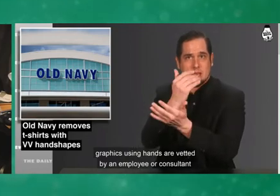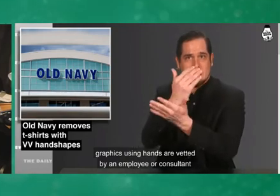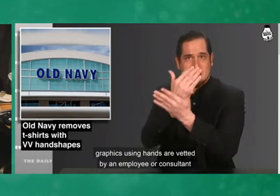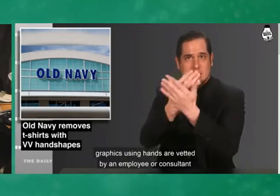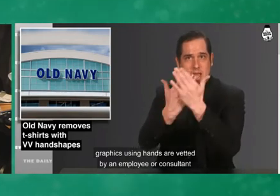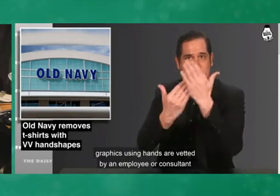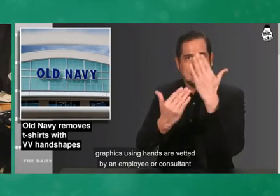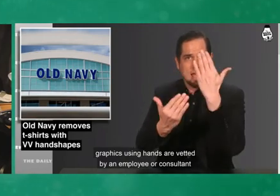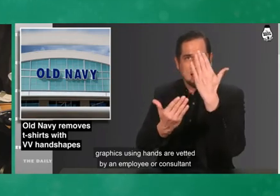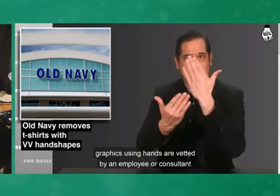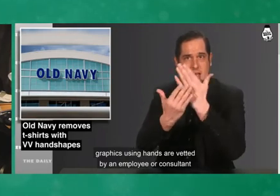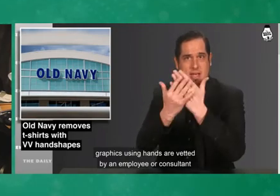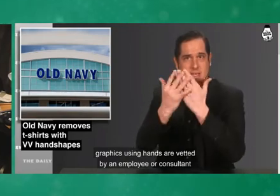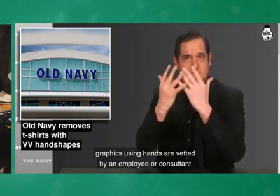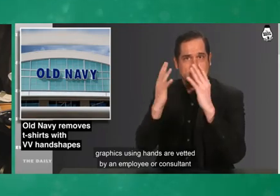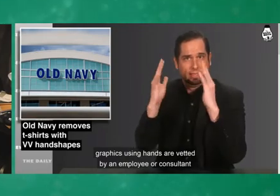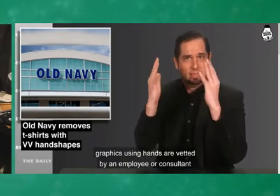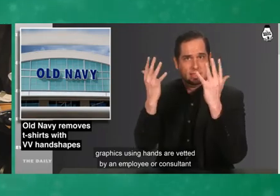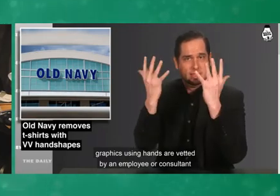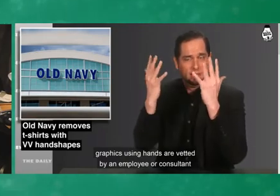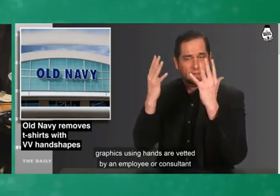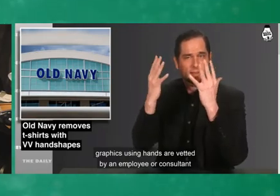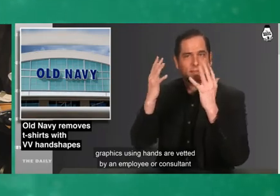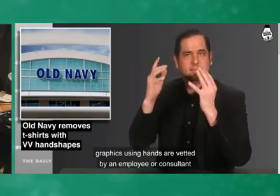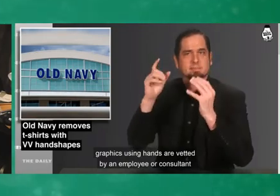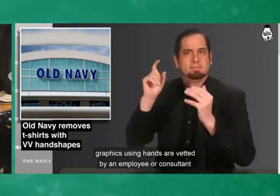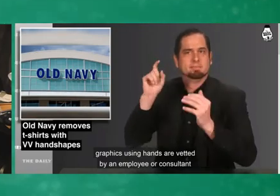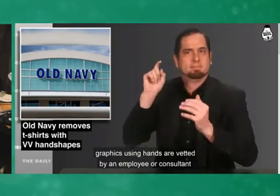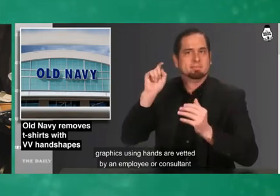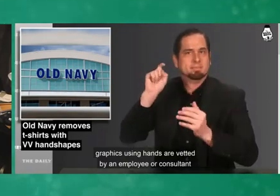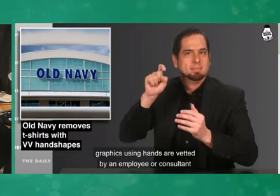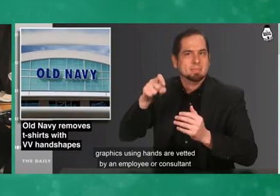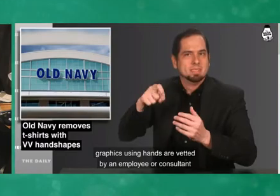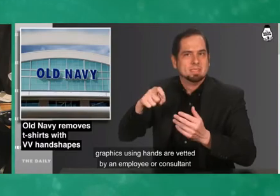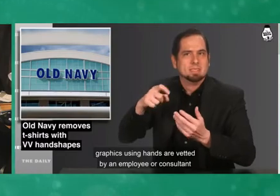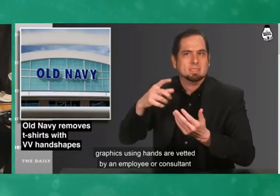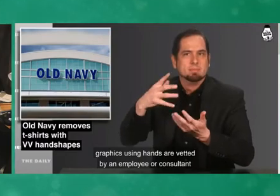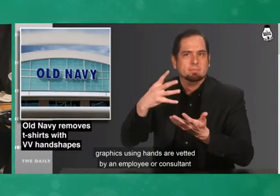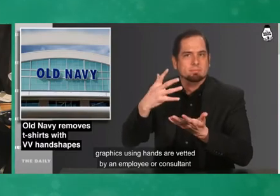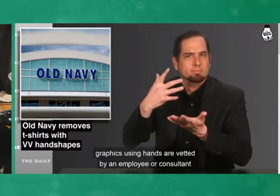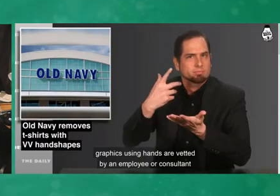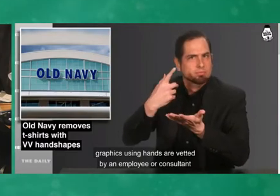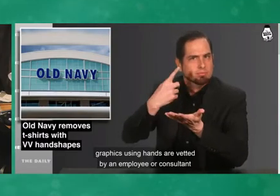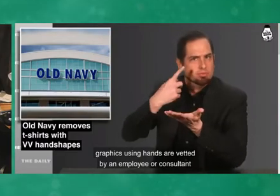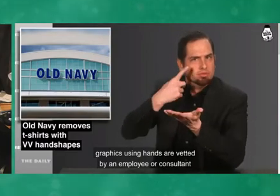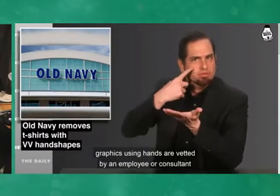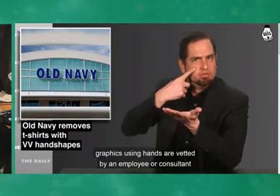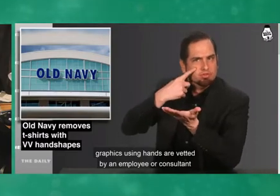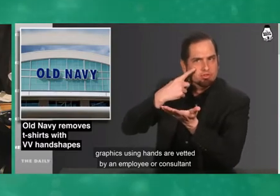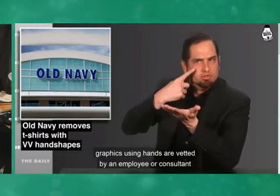with hands or hands should